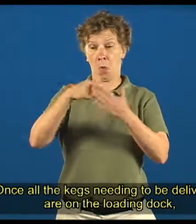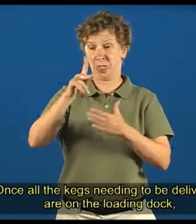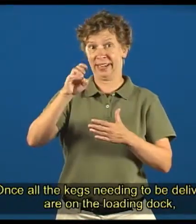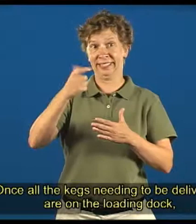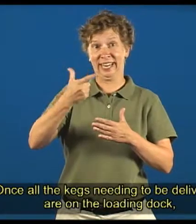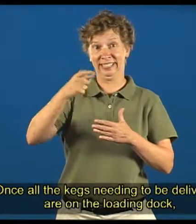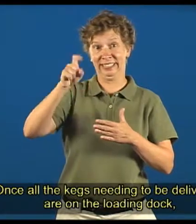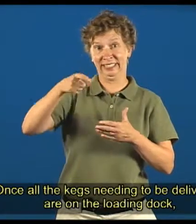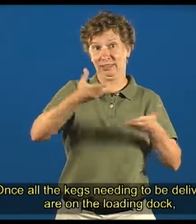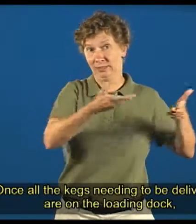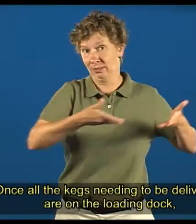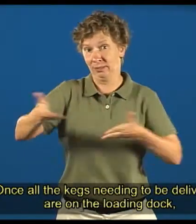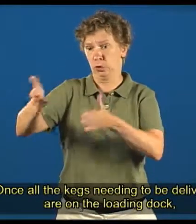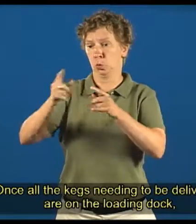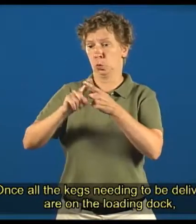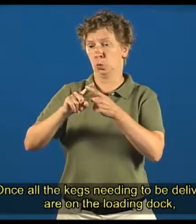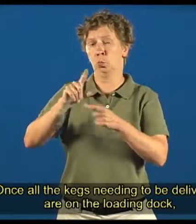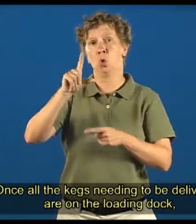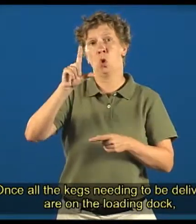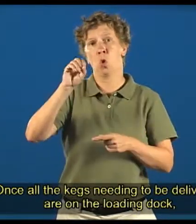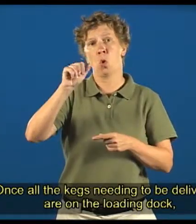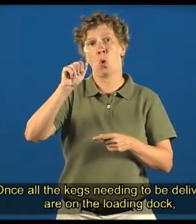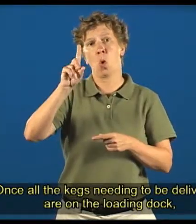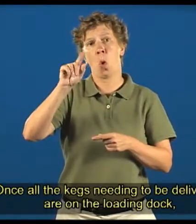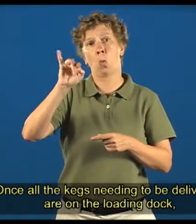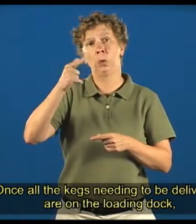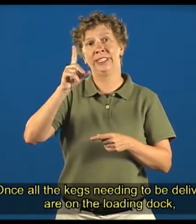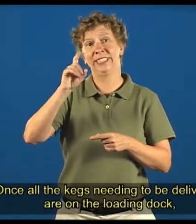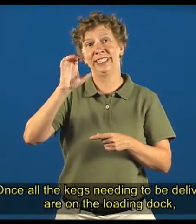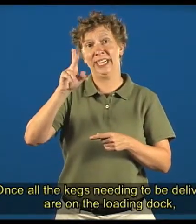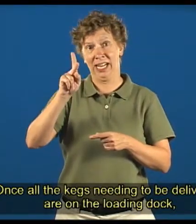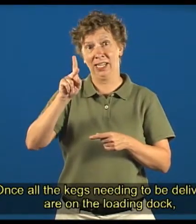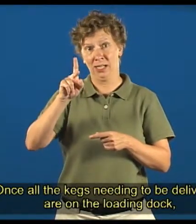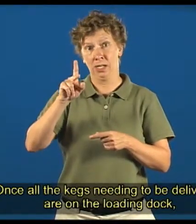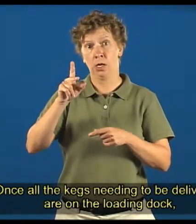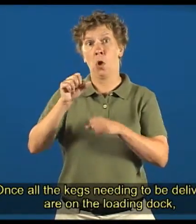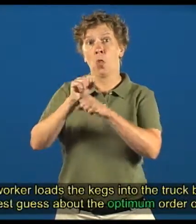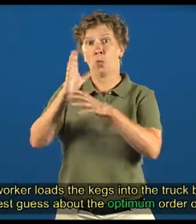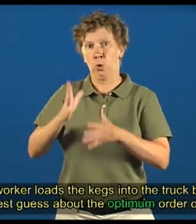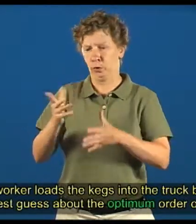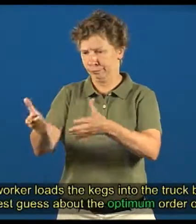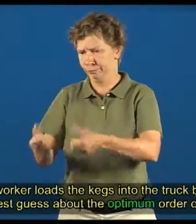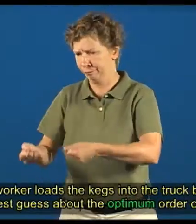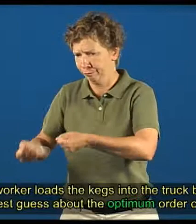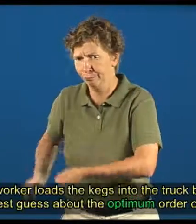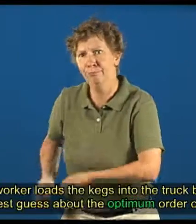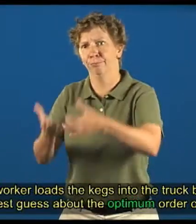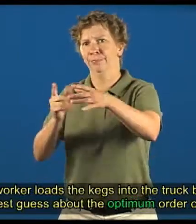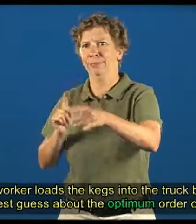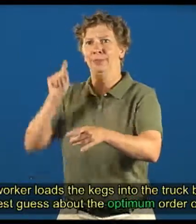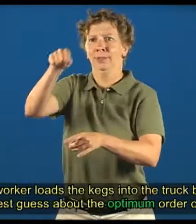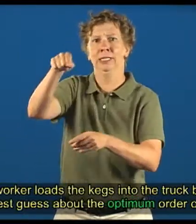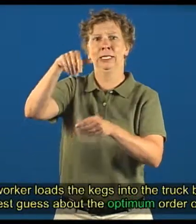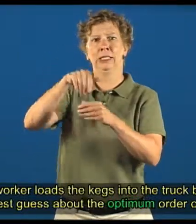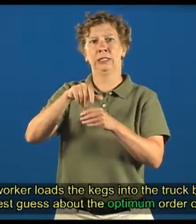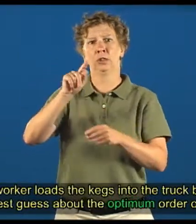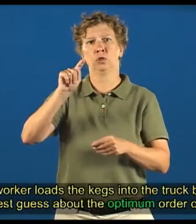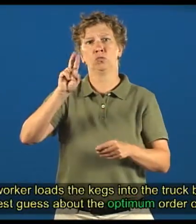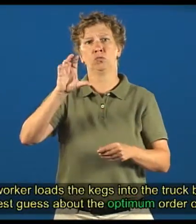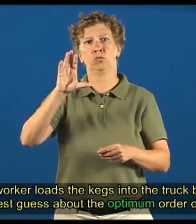Once all the kegs needing to be delivered are on the loading dock, the worker loads the kegs into the truck based on